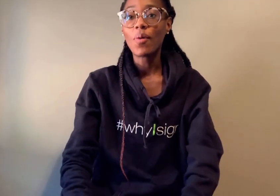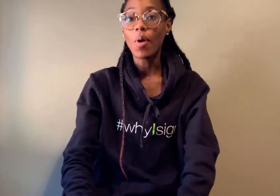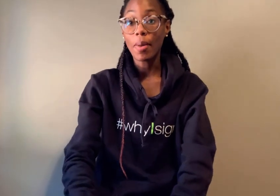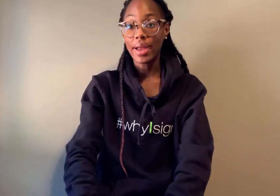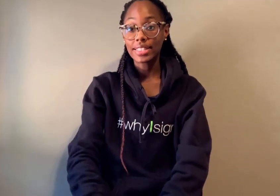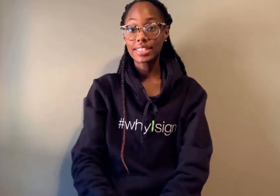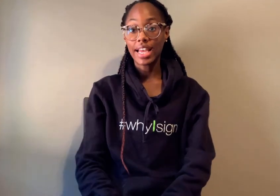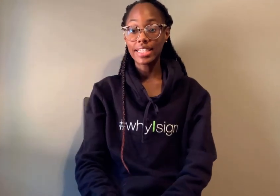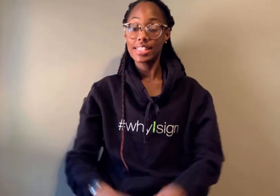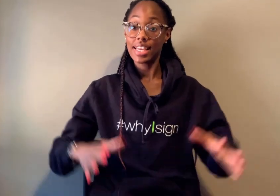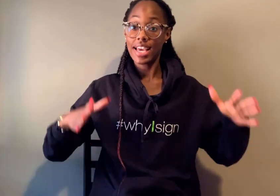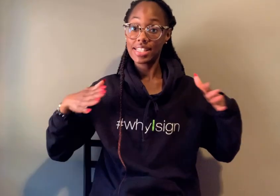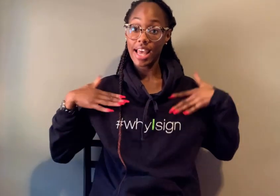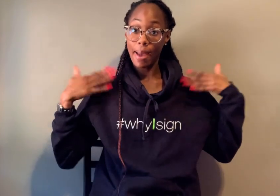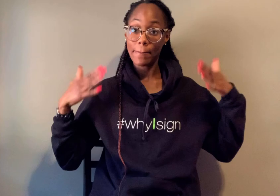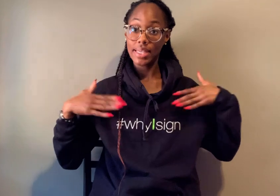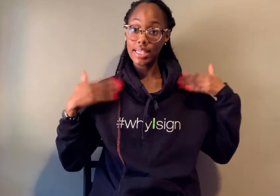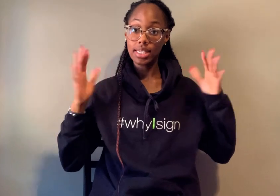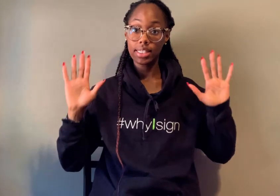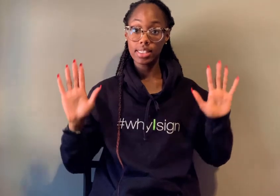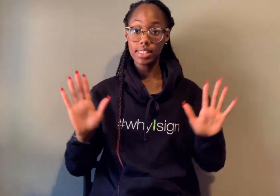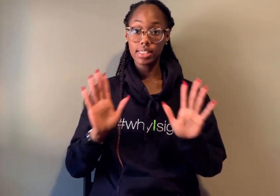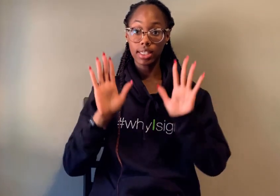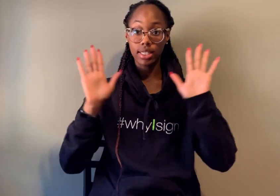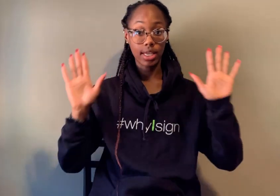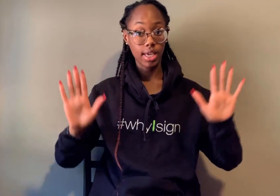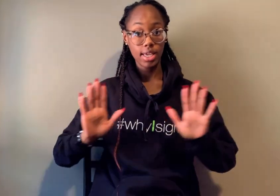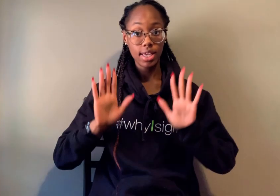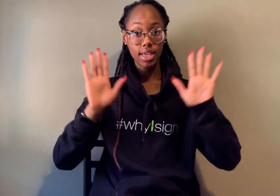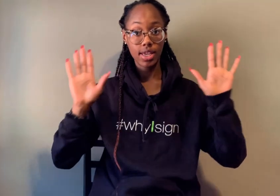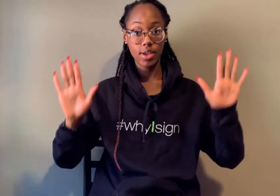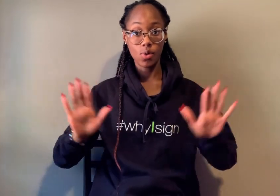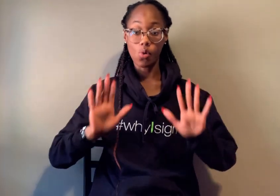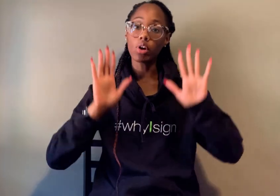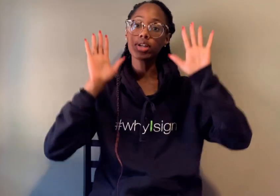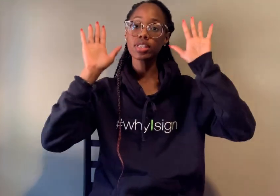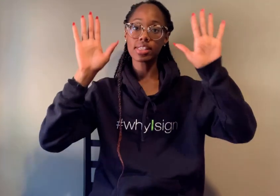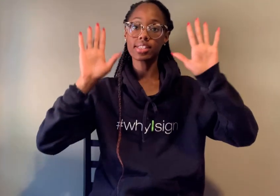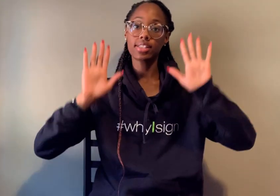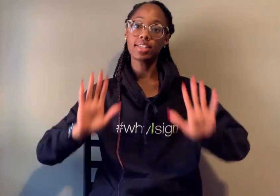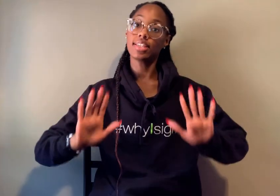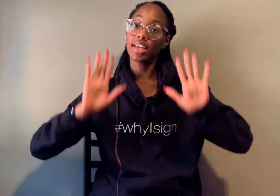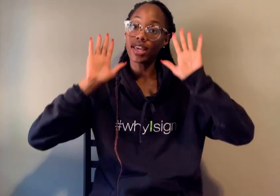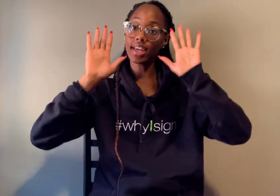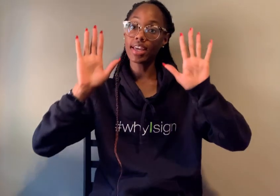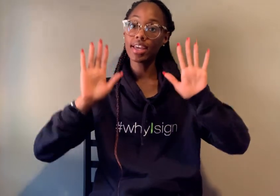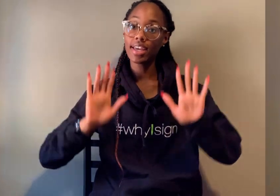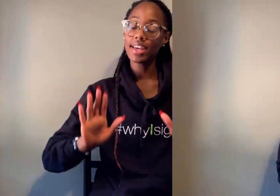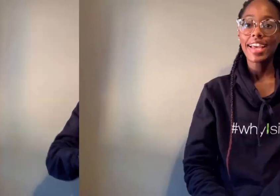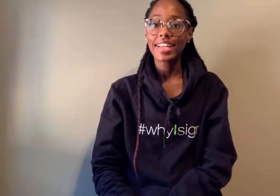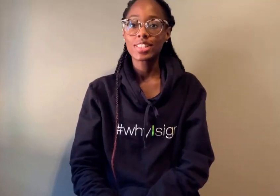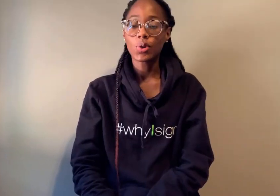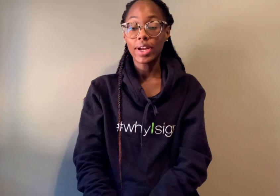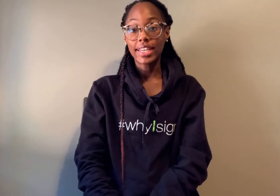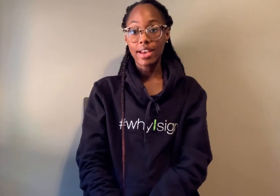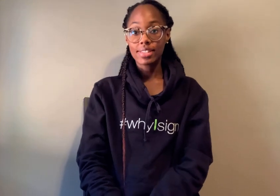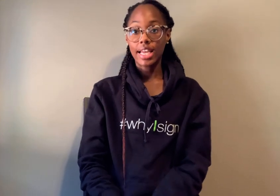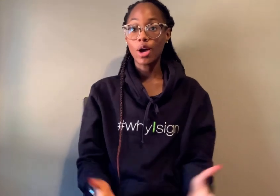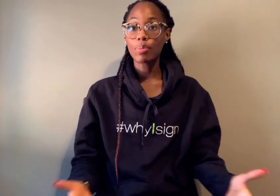Welcome back to Signing Says. Happy Sunday or Sunday. It is a great day outside. I hope you are